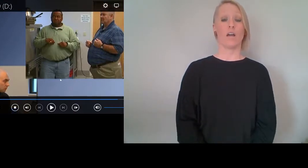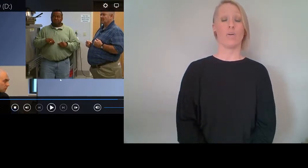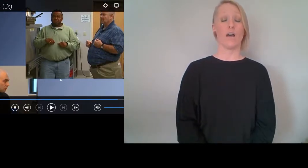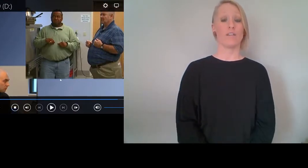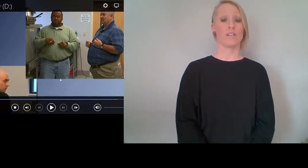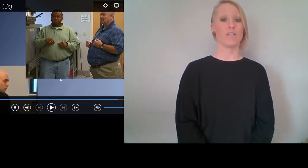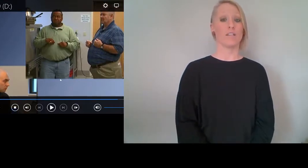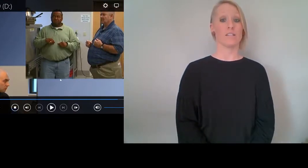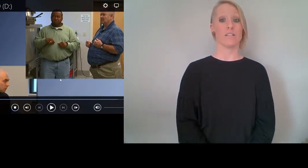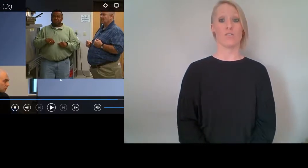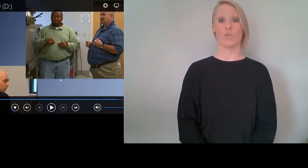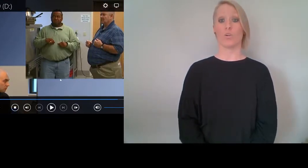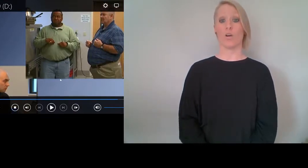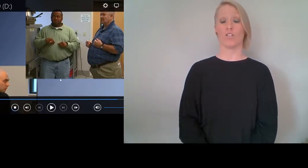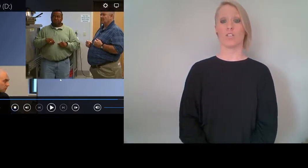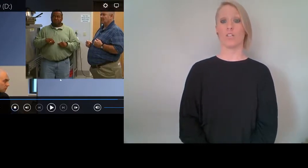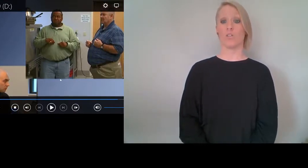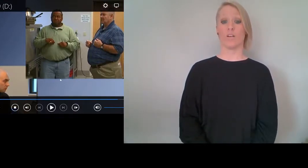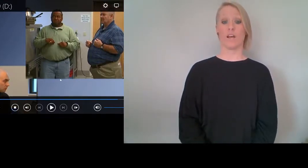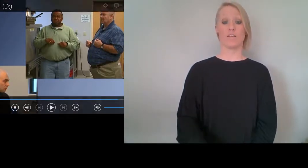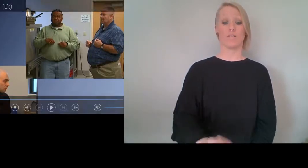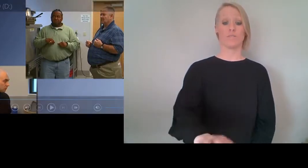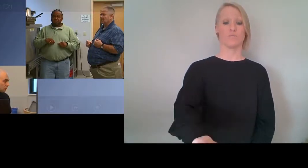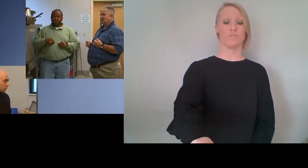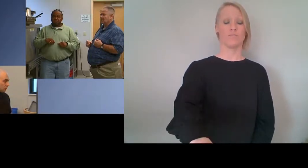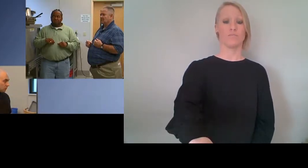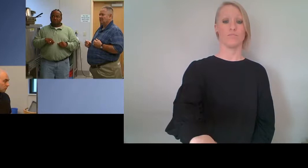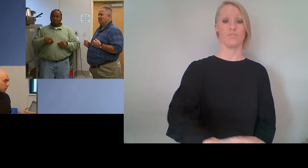Okay, great. I will add that to the list. Is there any more questions that you want